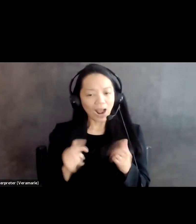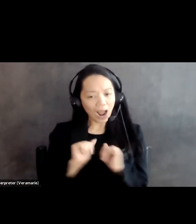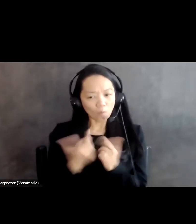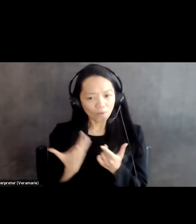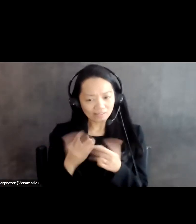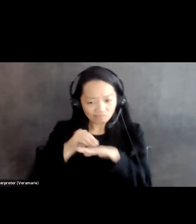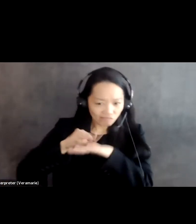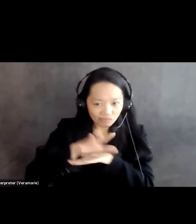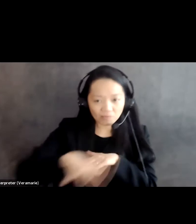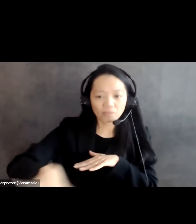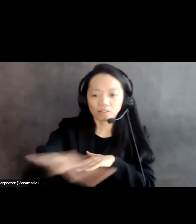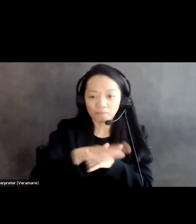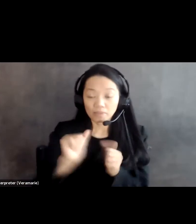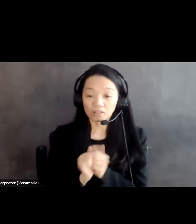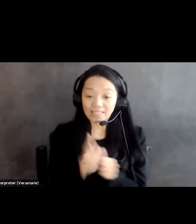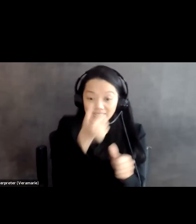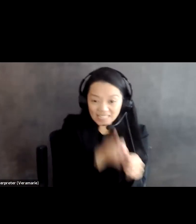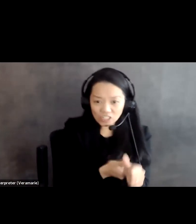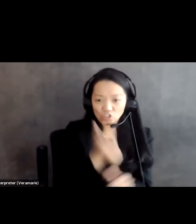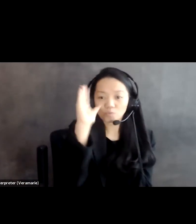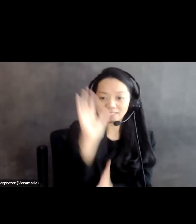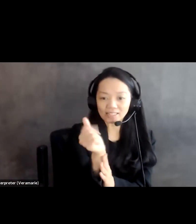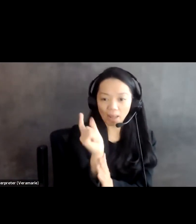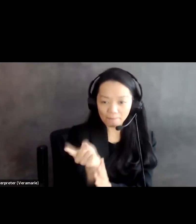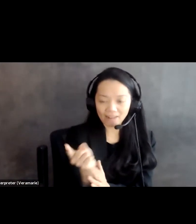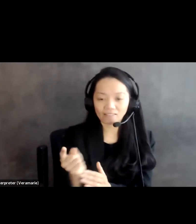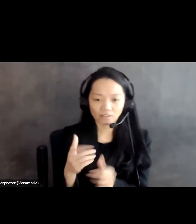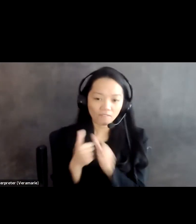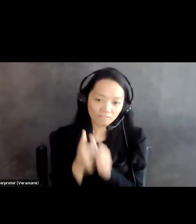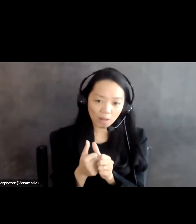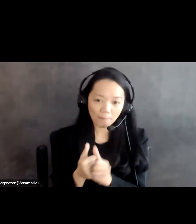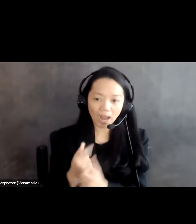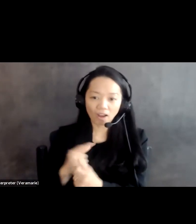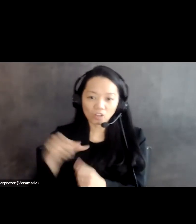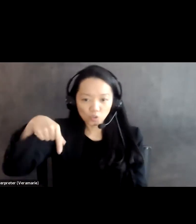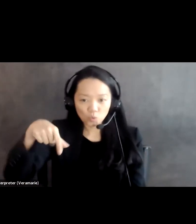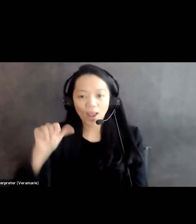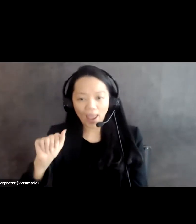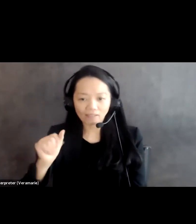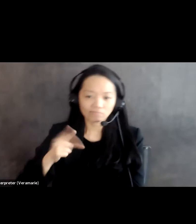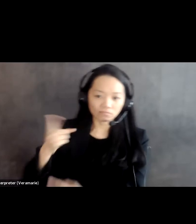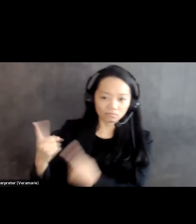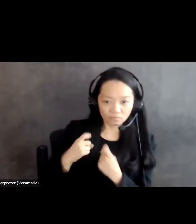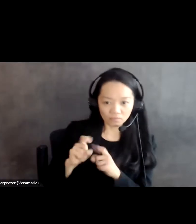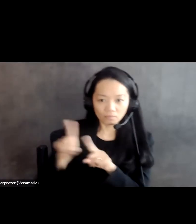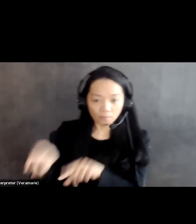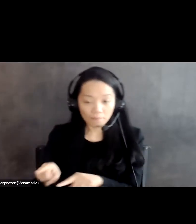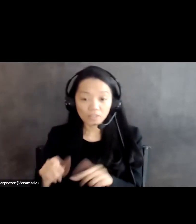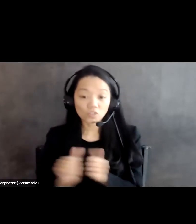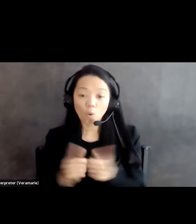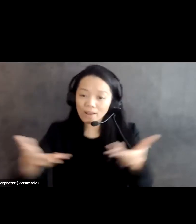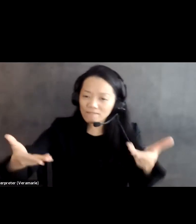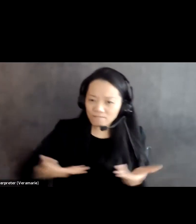Each panelist will present for 10 minutes, followed by questions posed by the moderator. We invite you to submit